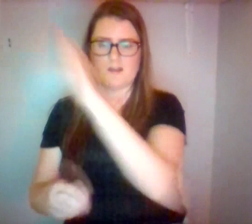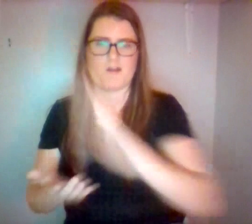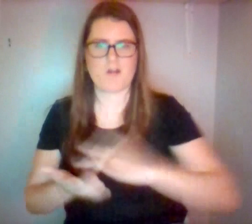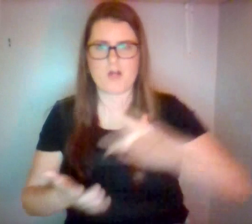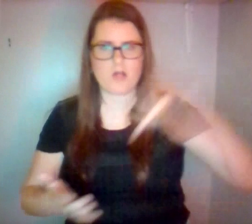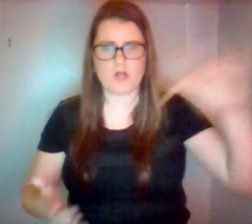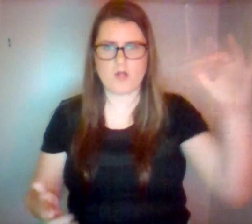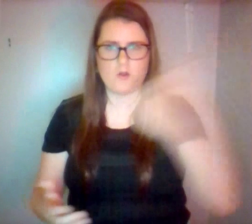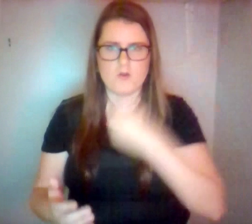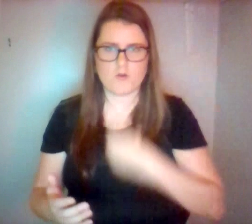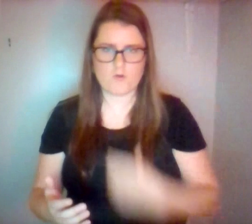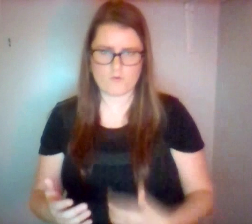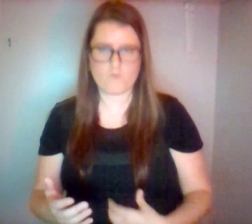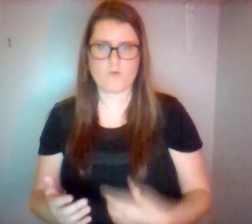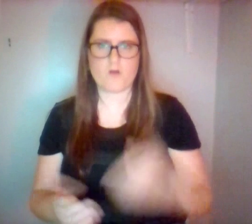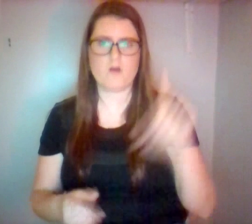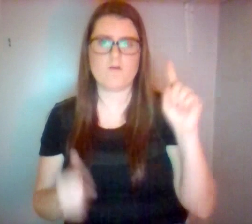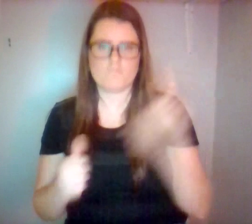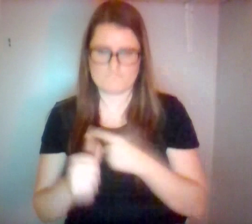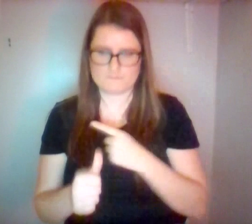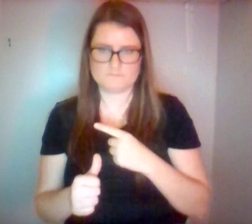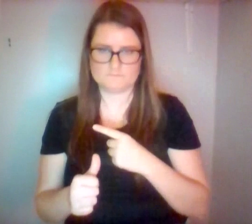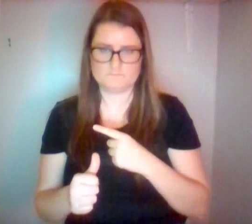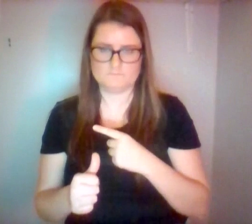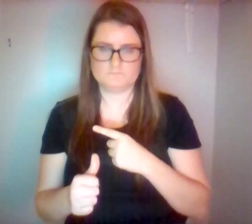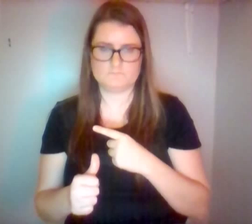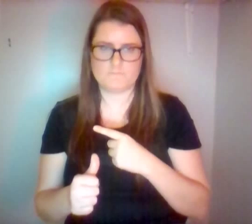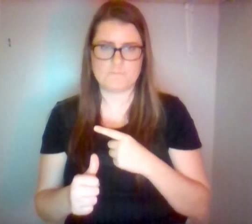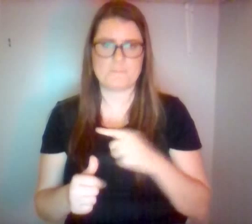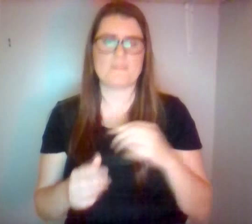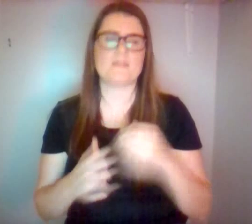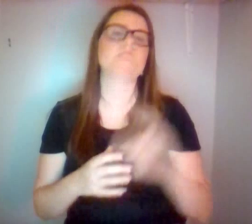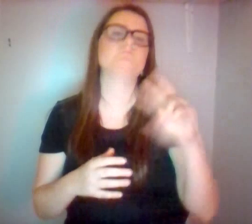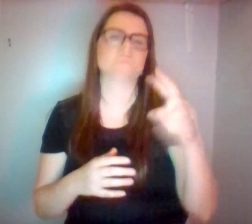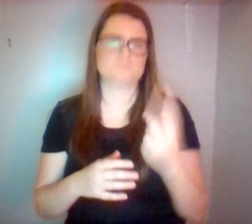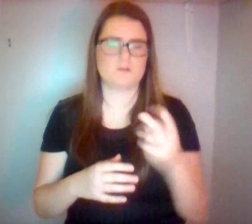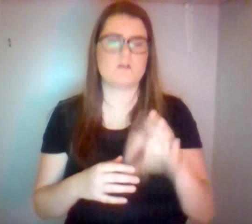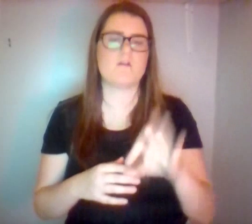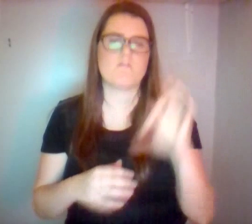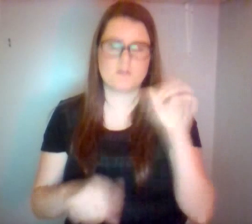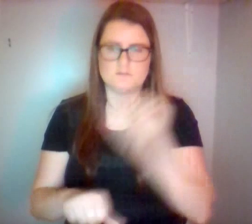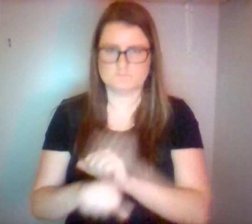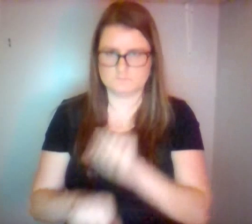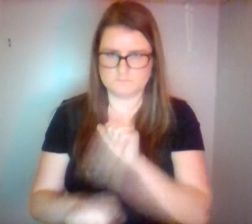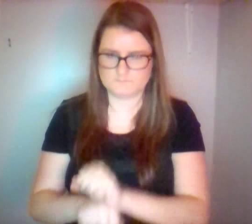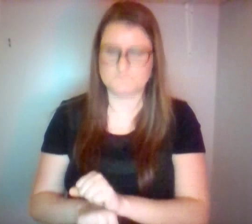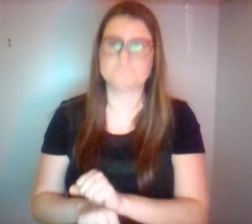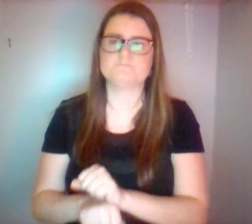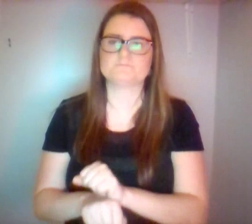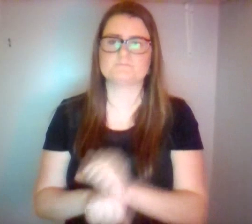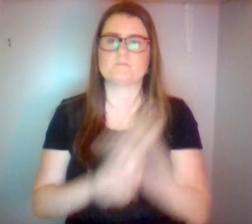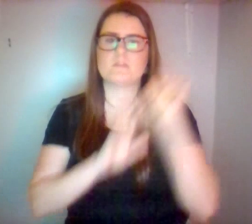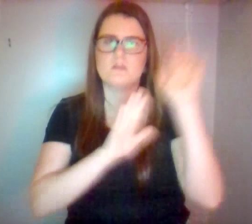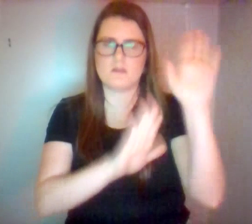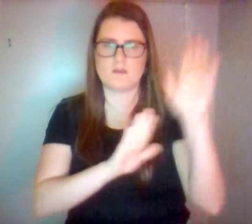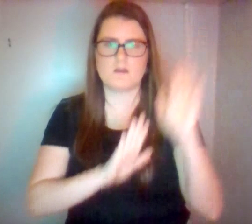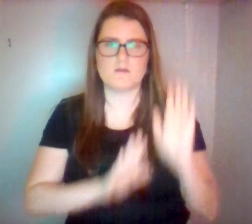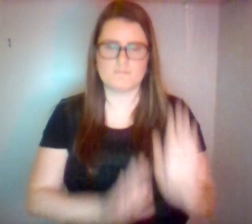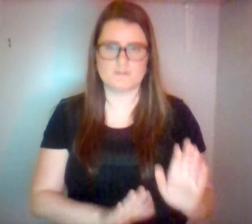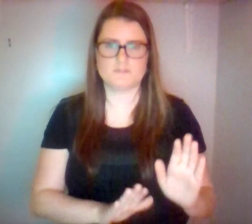be added to you. You know, one of the amazing things about that is that it's followed by, don't be